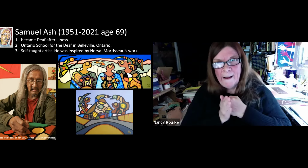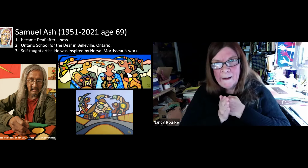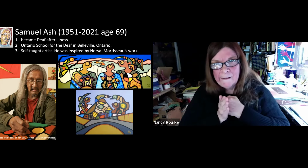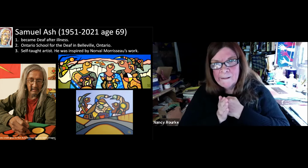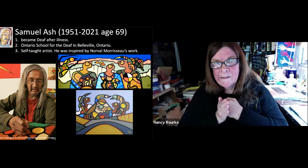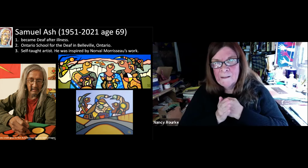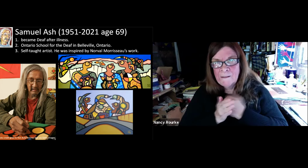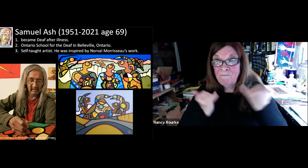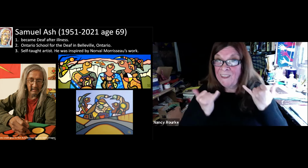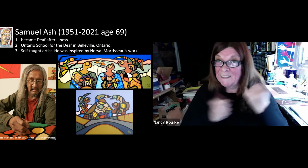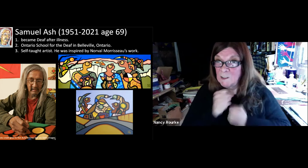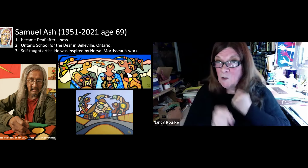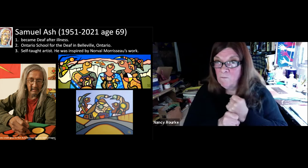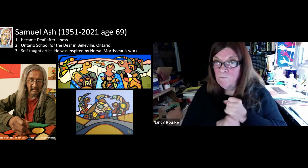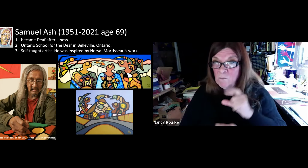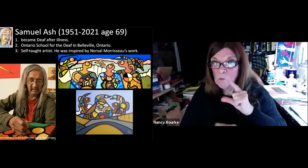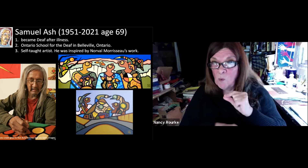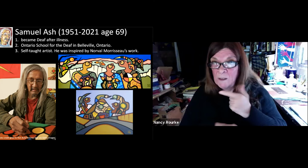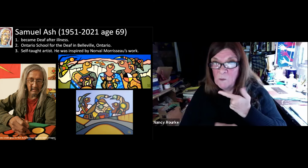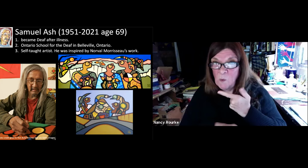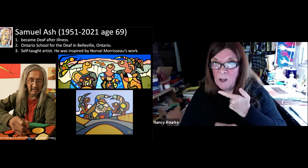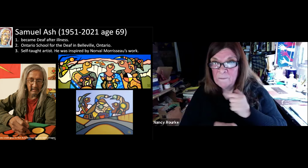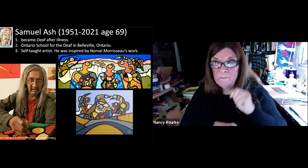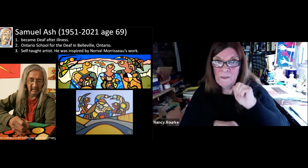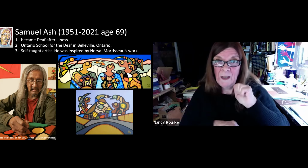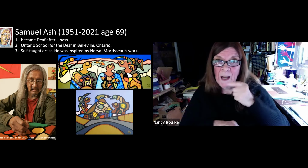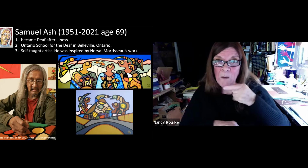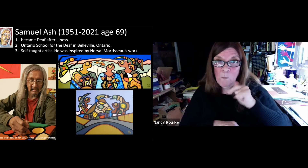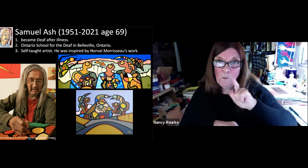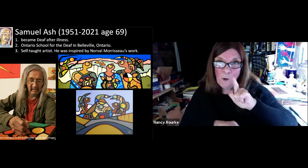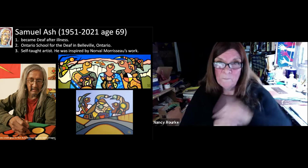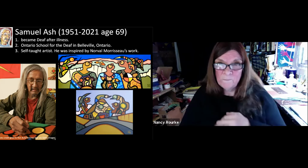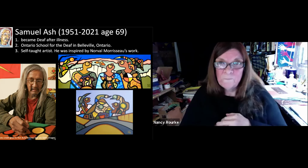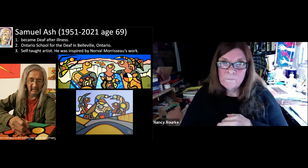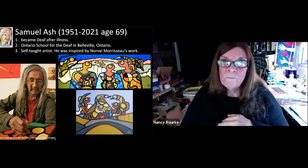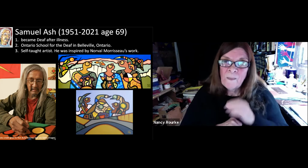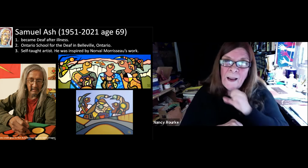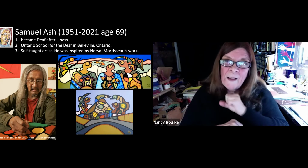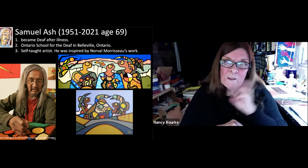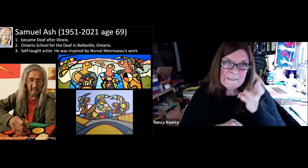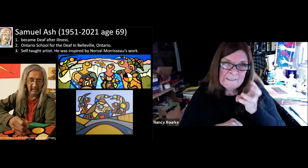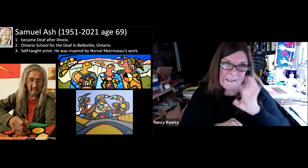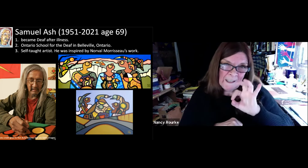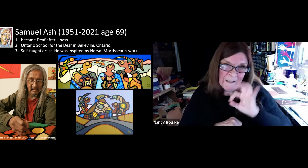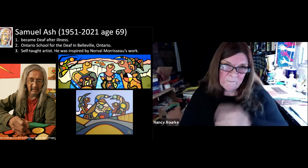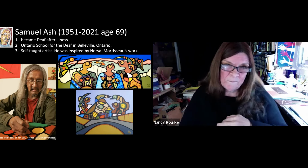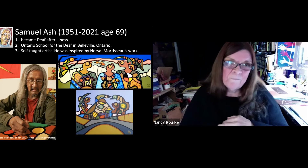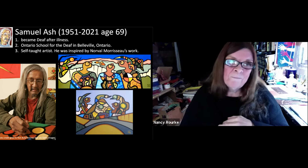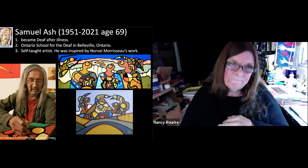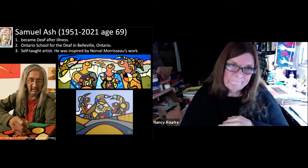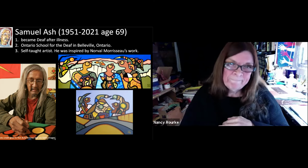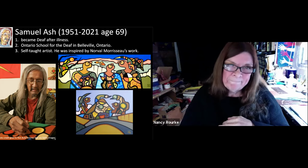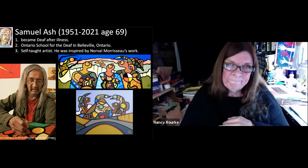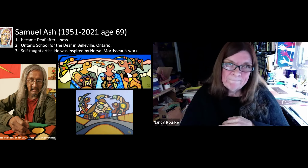Samuel died of a heart attack. This year. 2021. In April. April